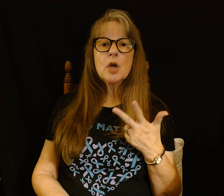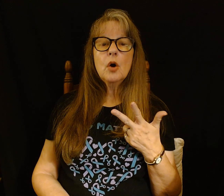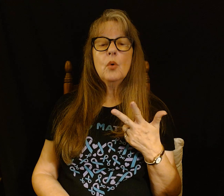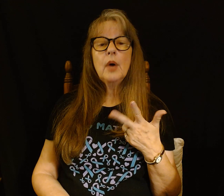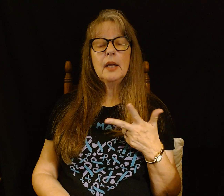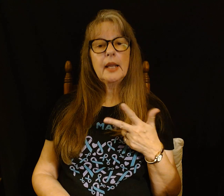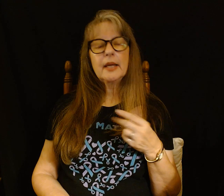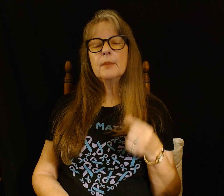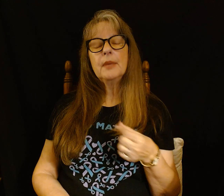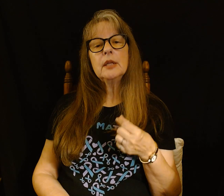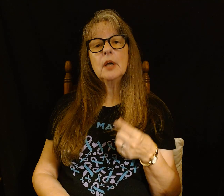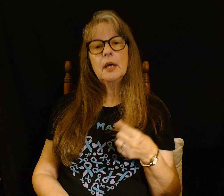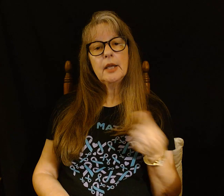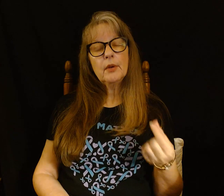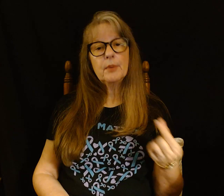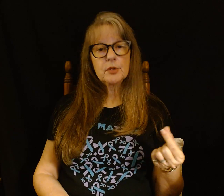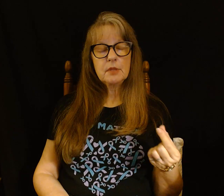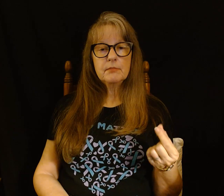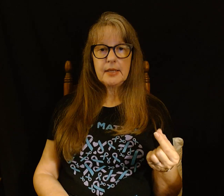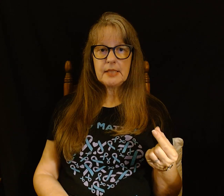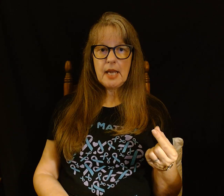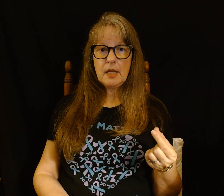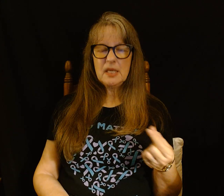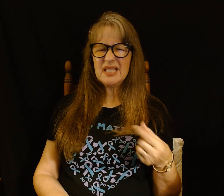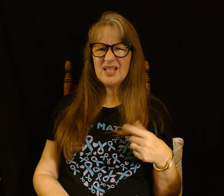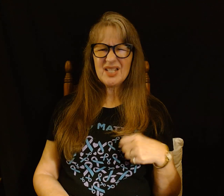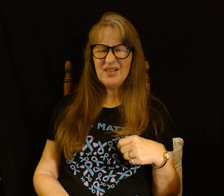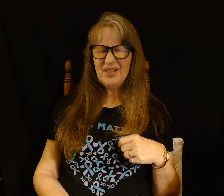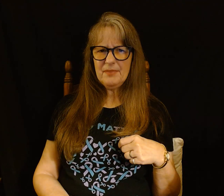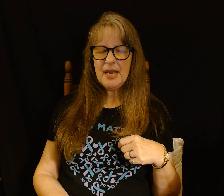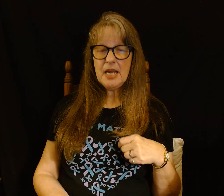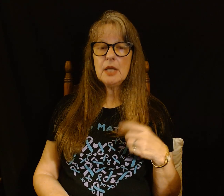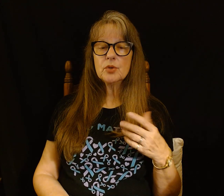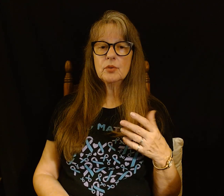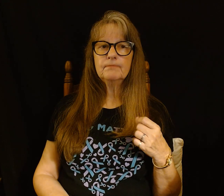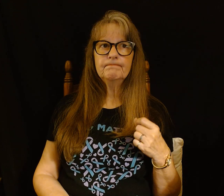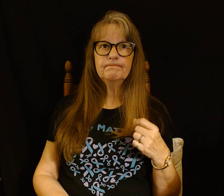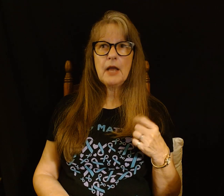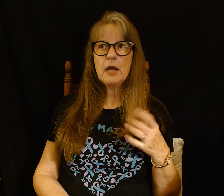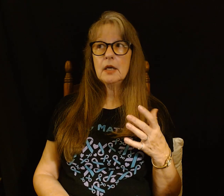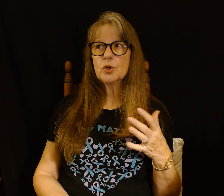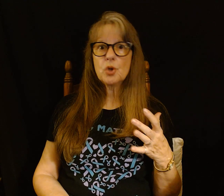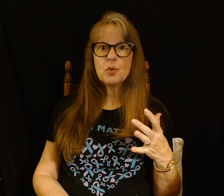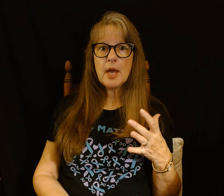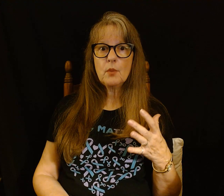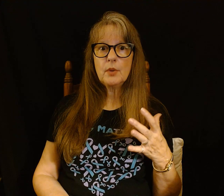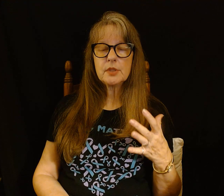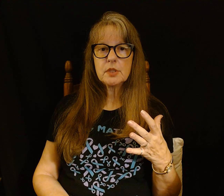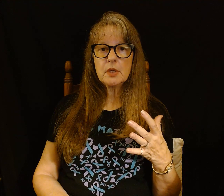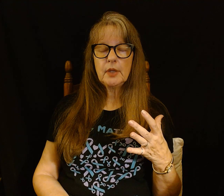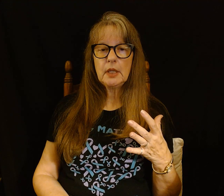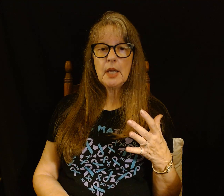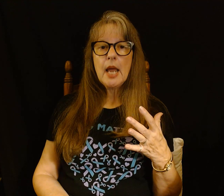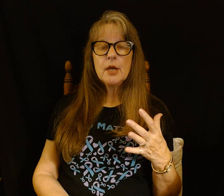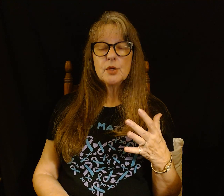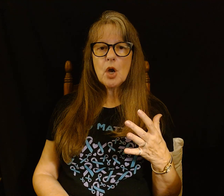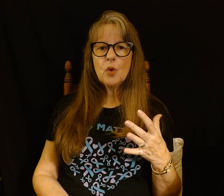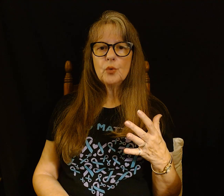So, like a hearing person might say, is it a searing pain? And you're going, how can I show that? What's a searing? So, you could